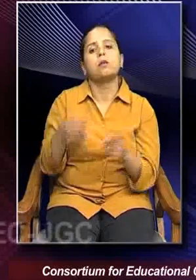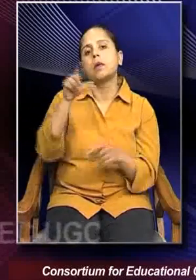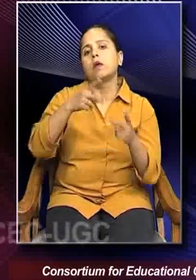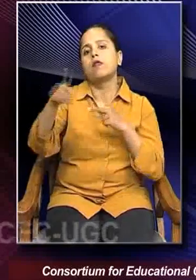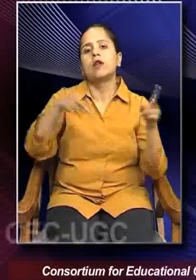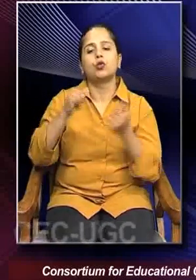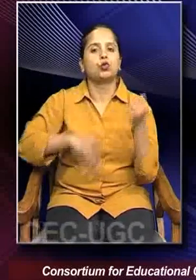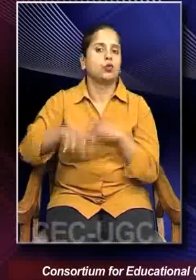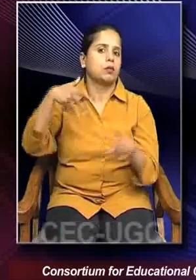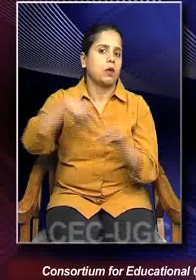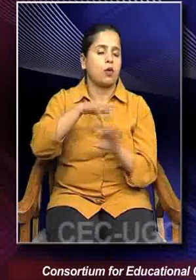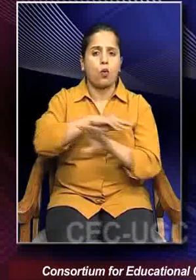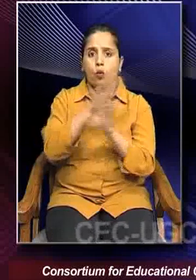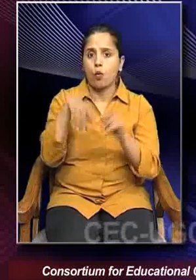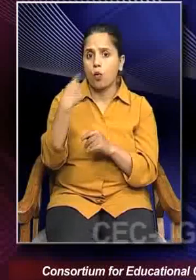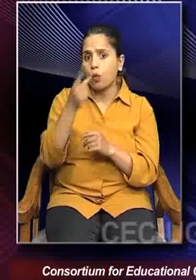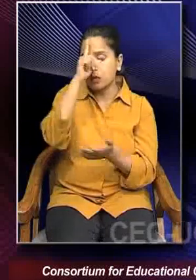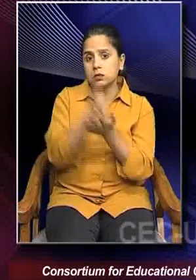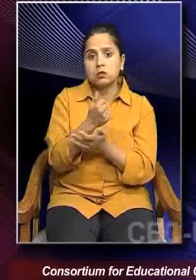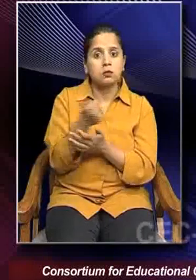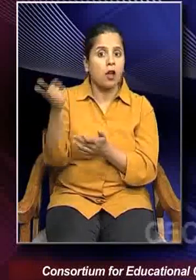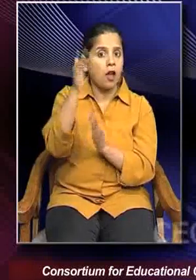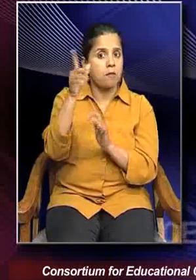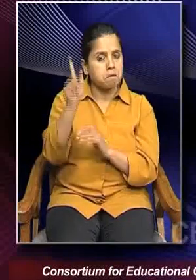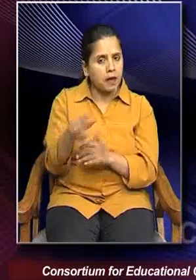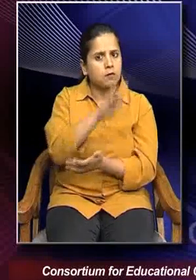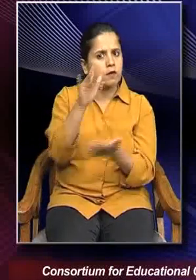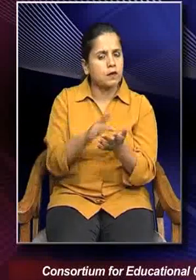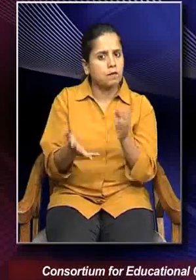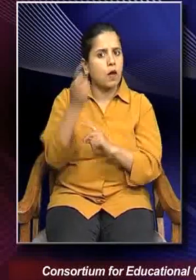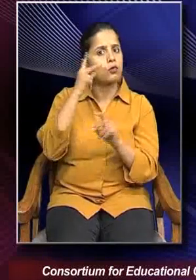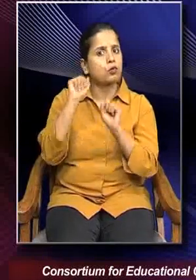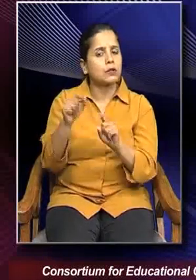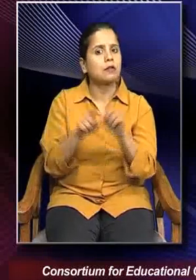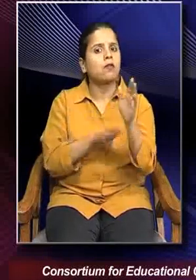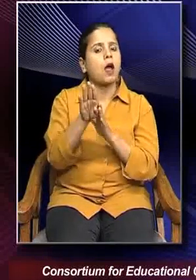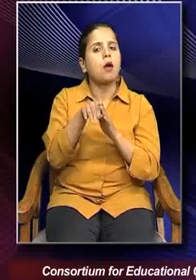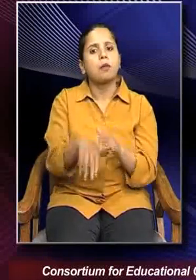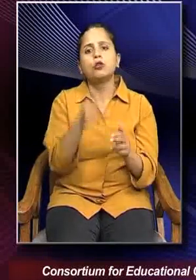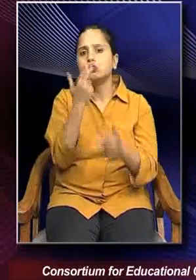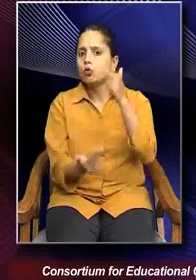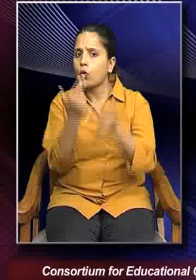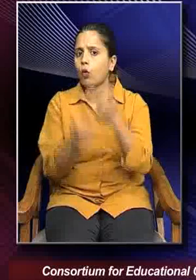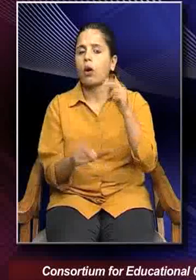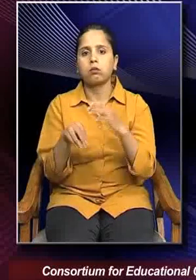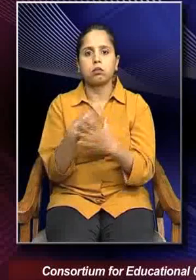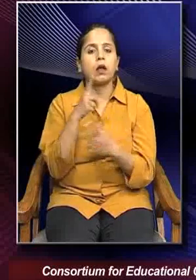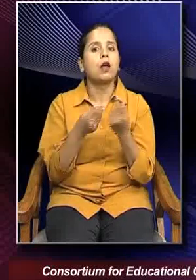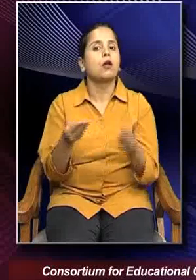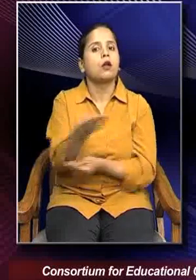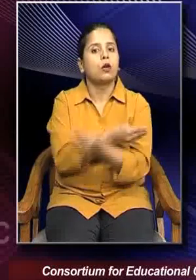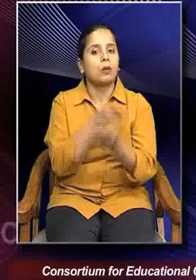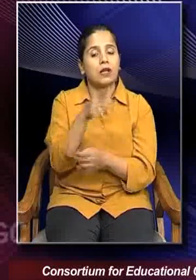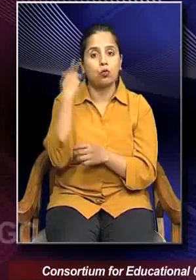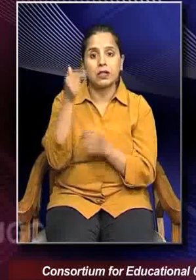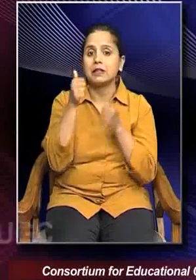backgrounds. So all these stakeholders must find their place in the development story of these emerging economies. And so therefore